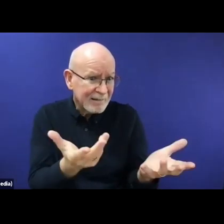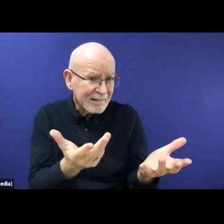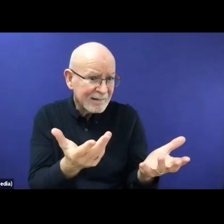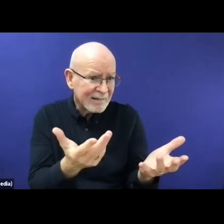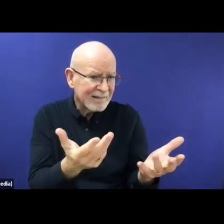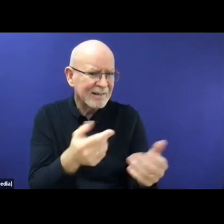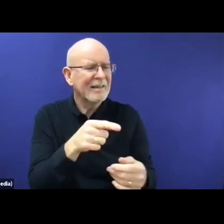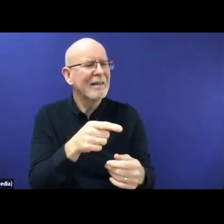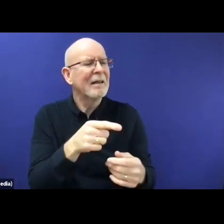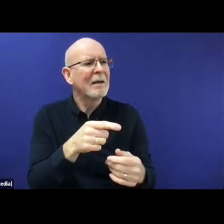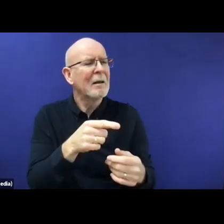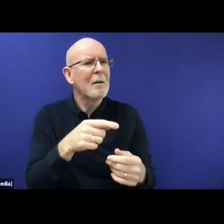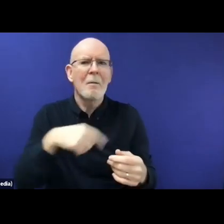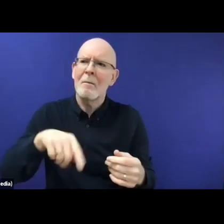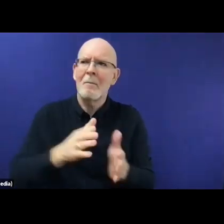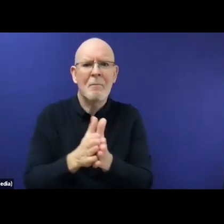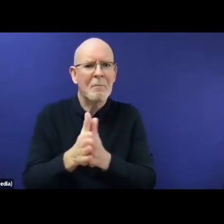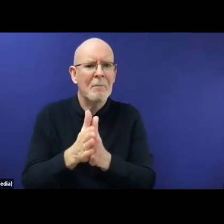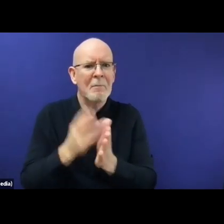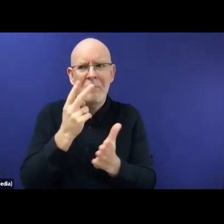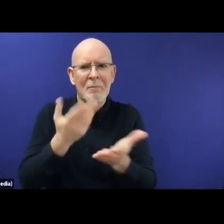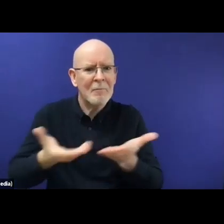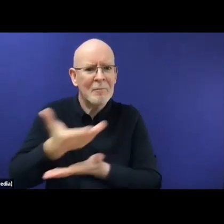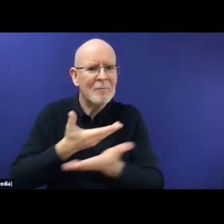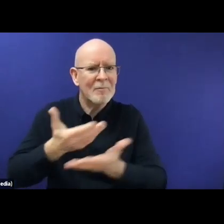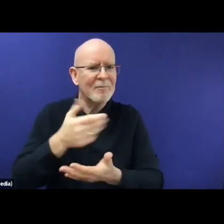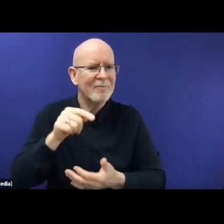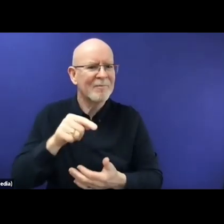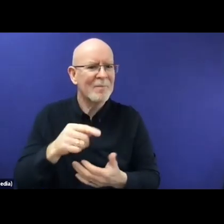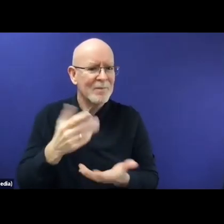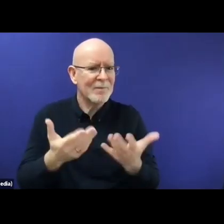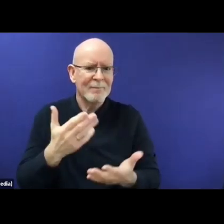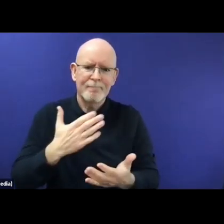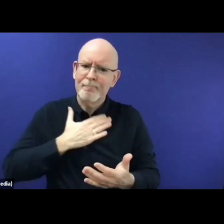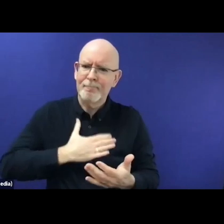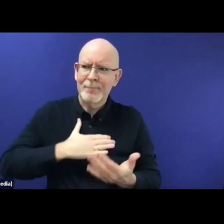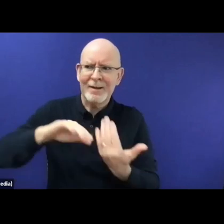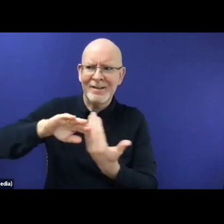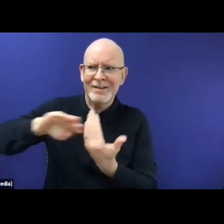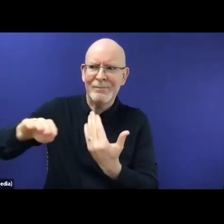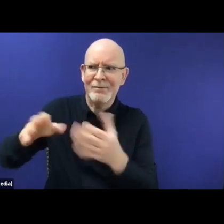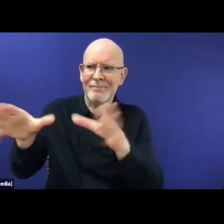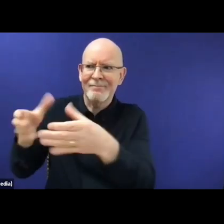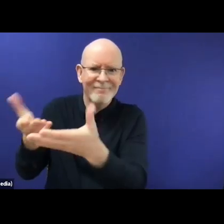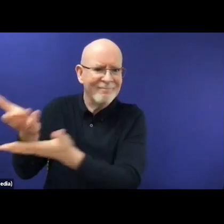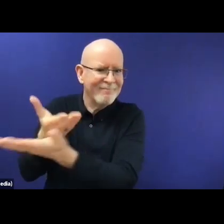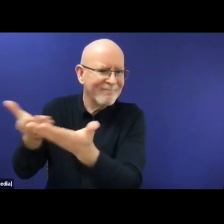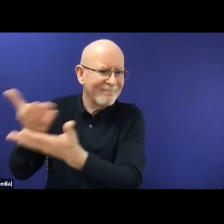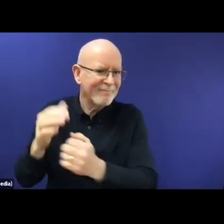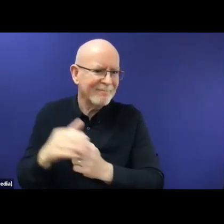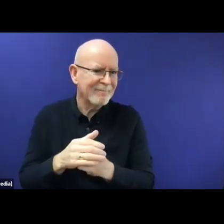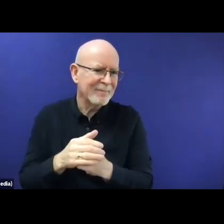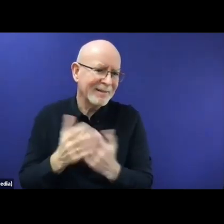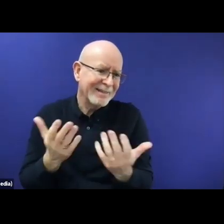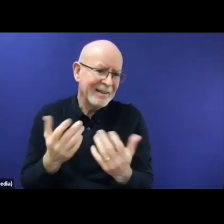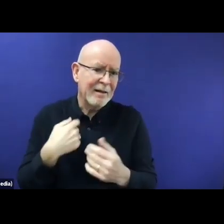considering in this broader sense of protection, because I think it firmly places the